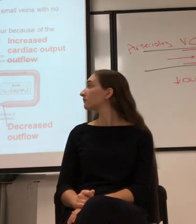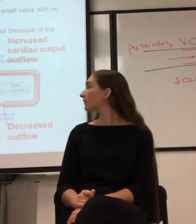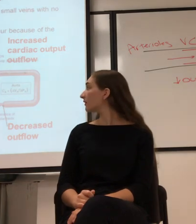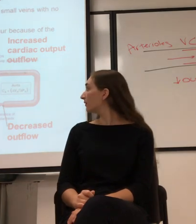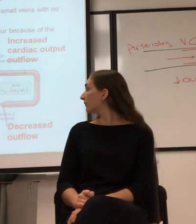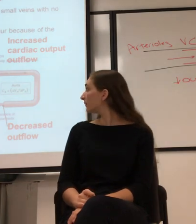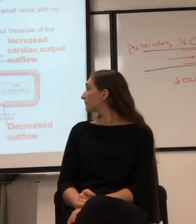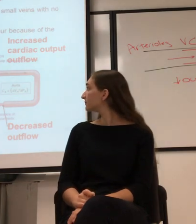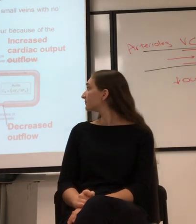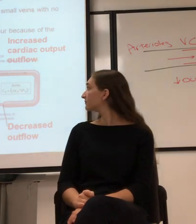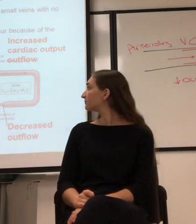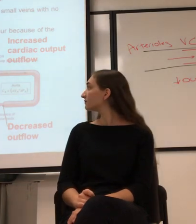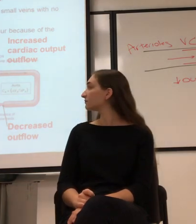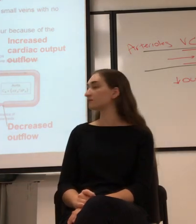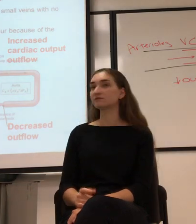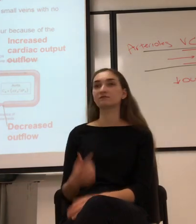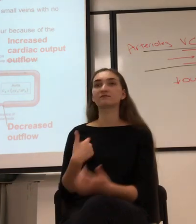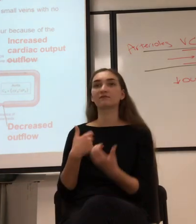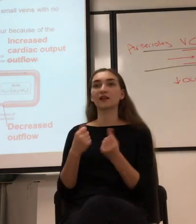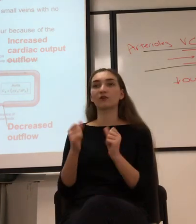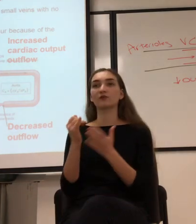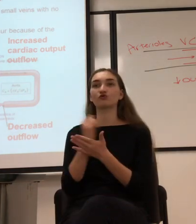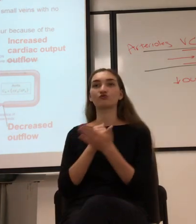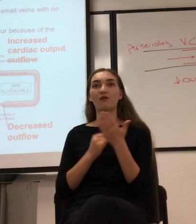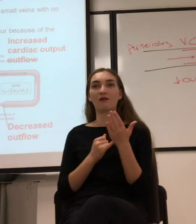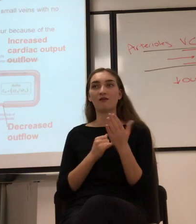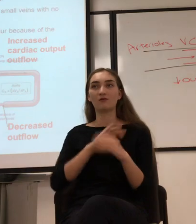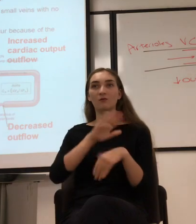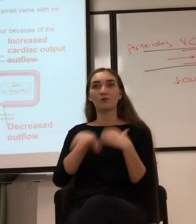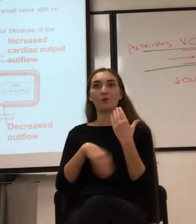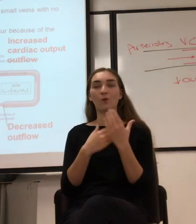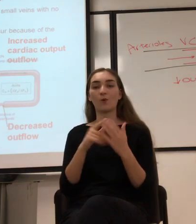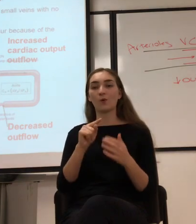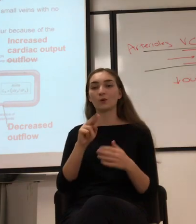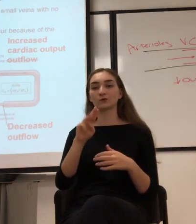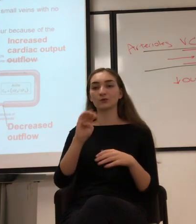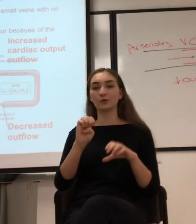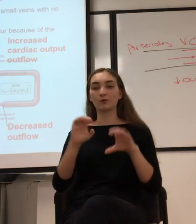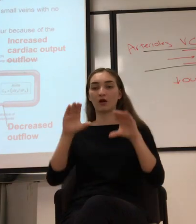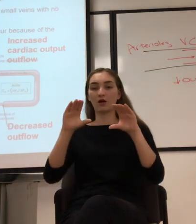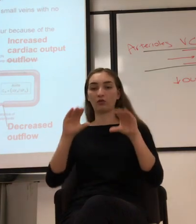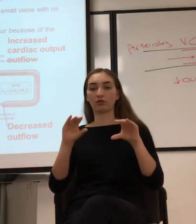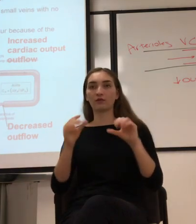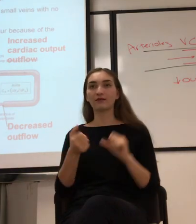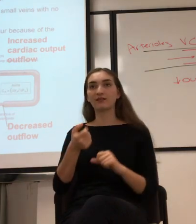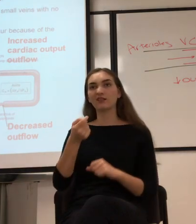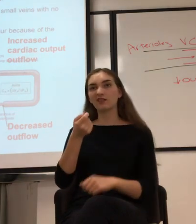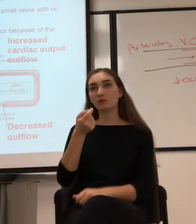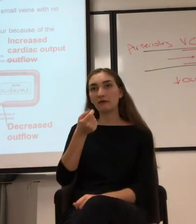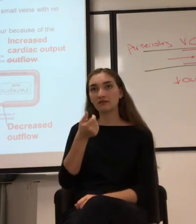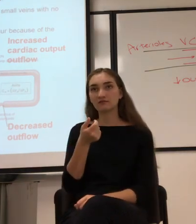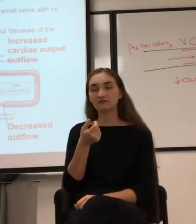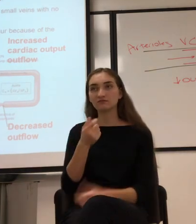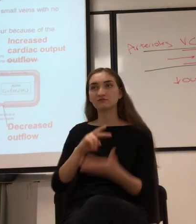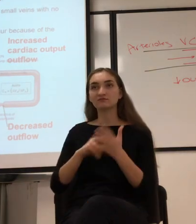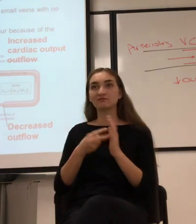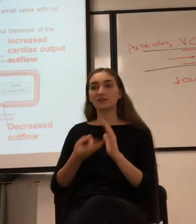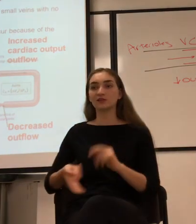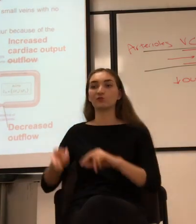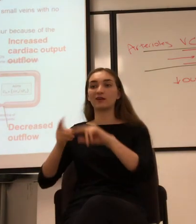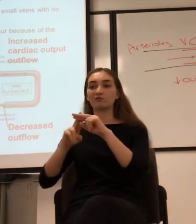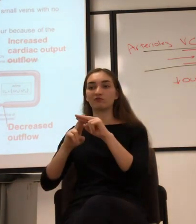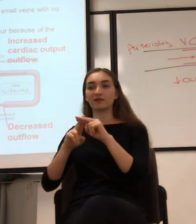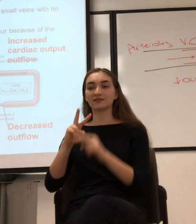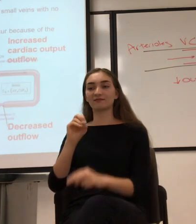So that's kind of what I tried to draw in here. I just took this whole big tube and I just kind of shrunk it a little bit. That way you increase the venous